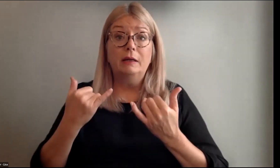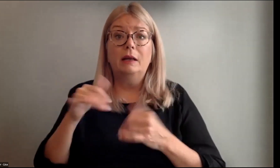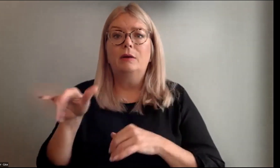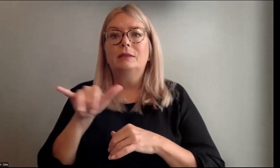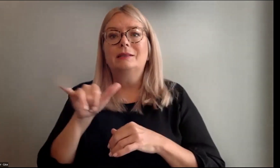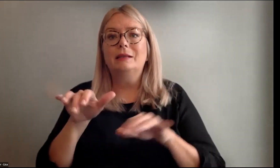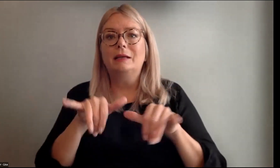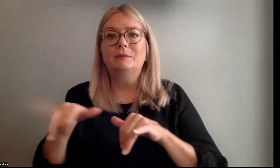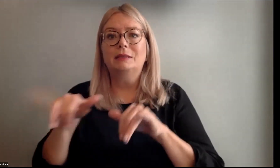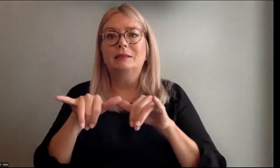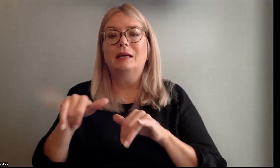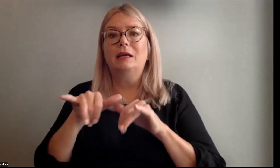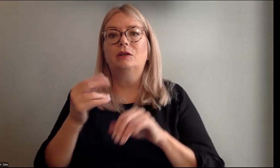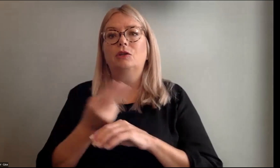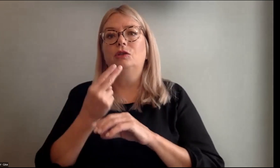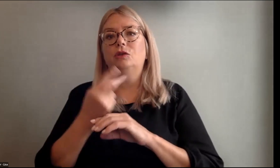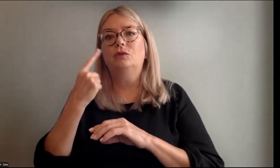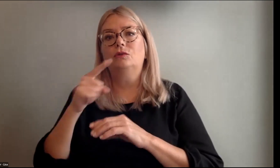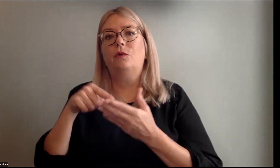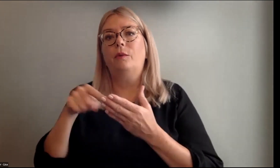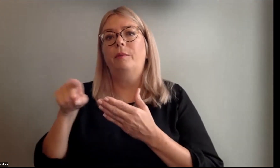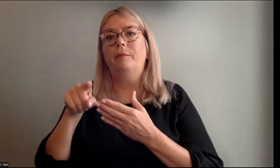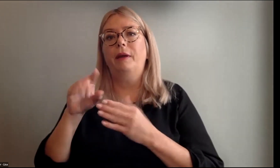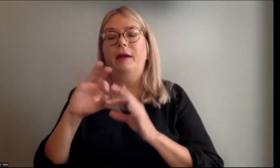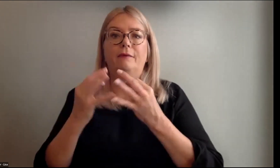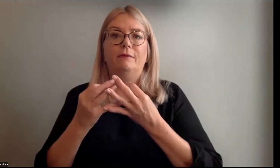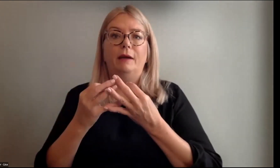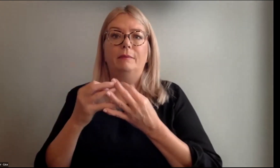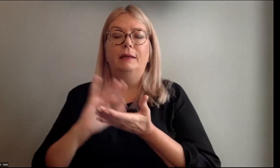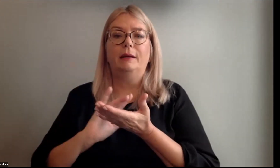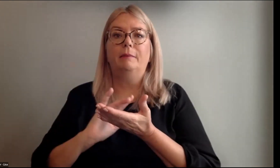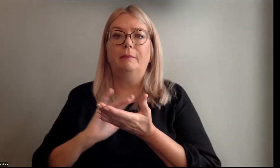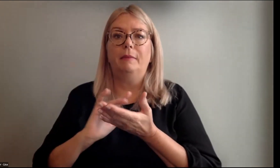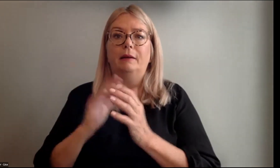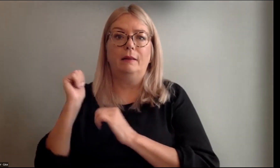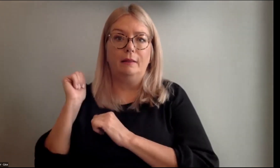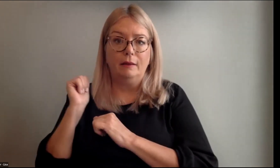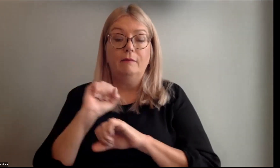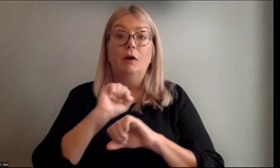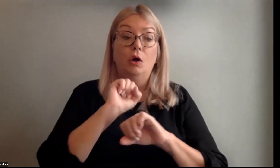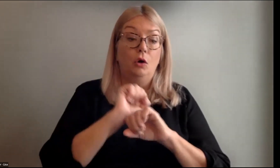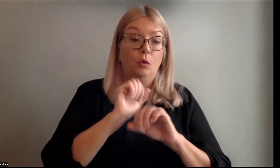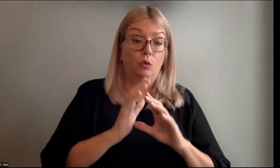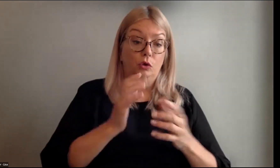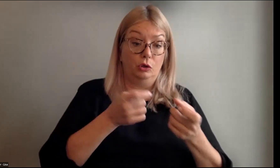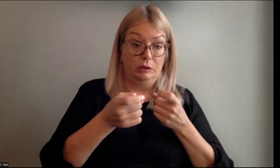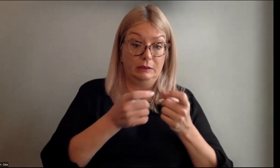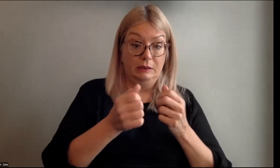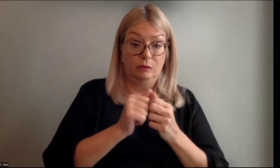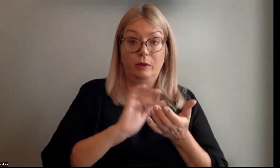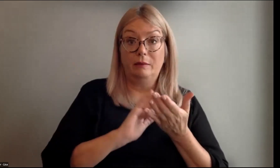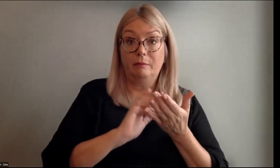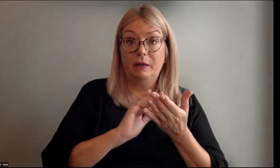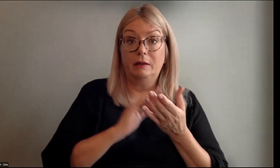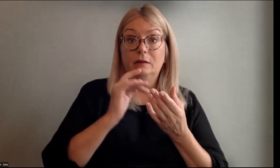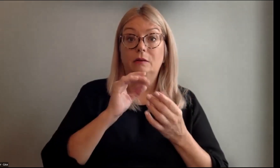paid family and medical leave. And so when a worker is dealing with a medical emergency, like I think we should just be really, really